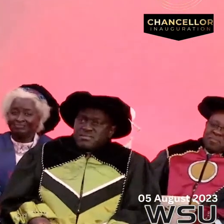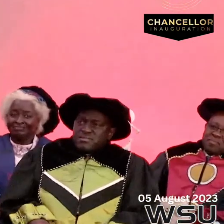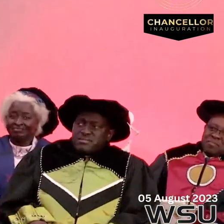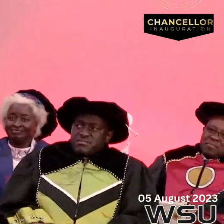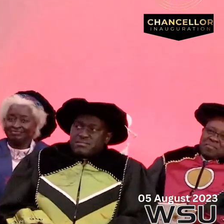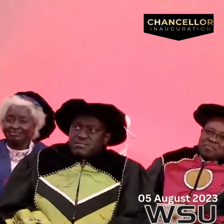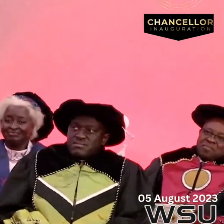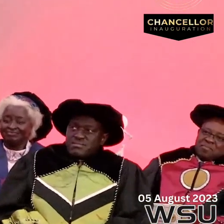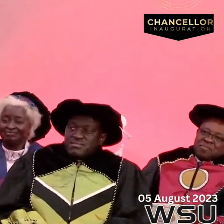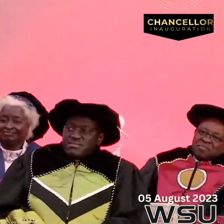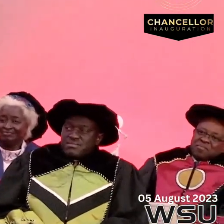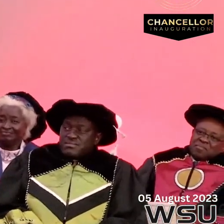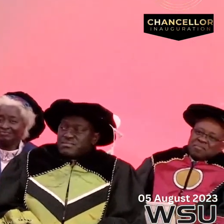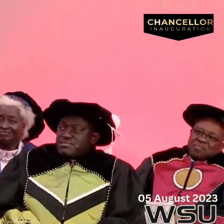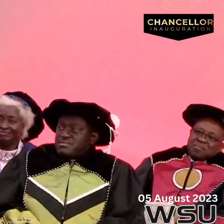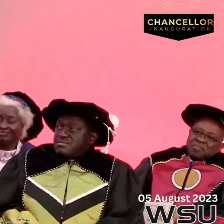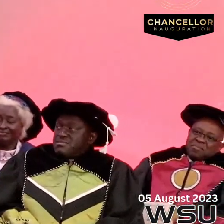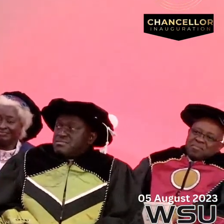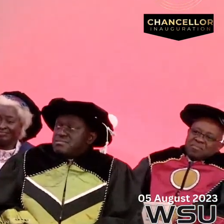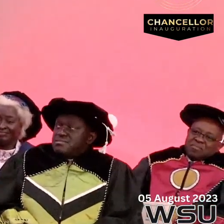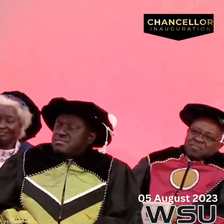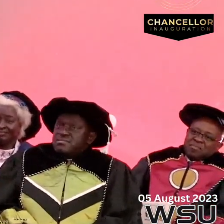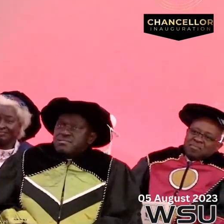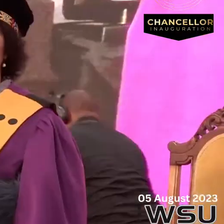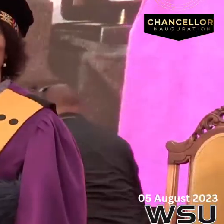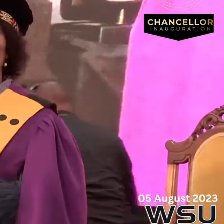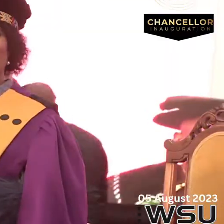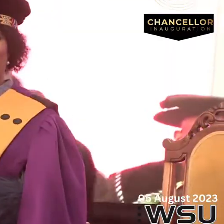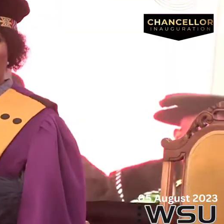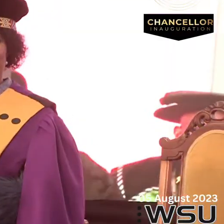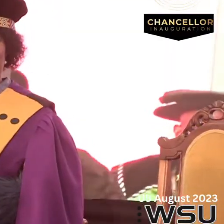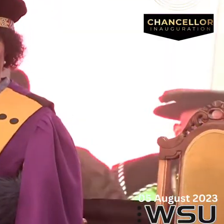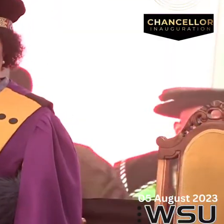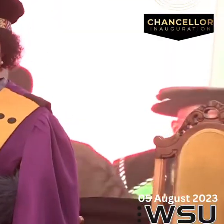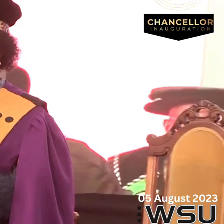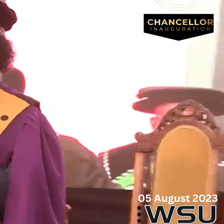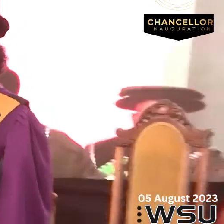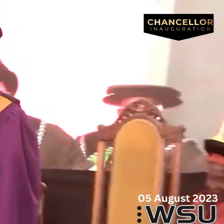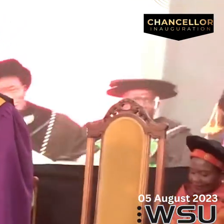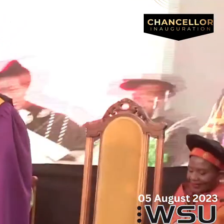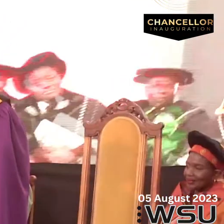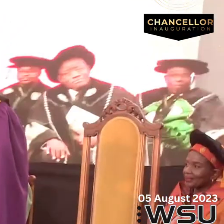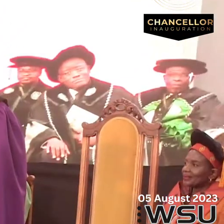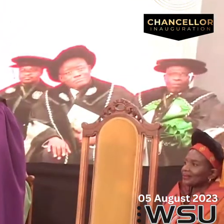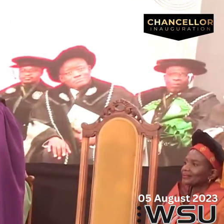nam ndingumama ndifuna ke introduce abantwana bam